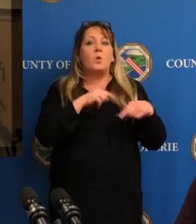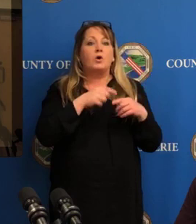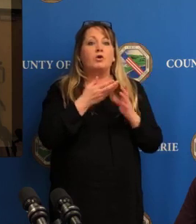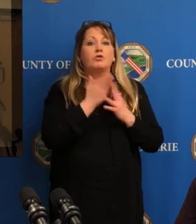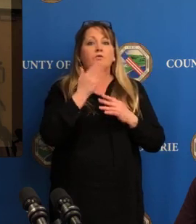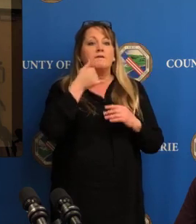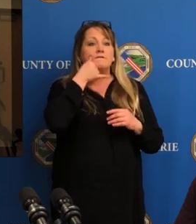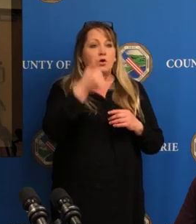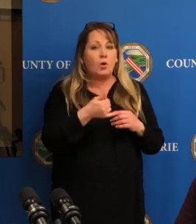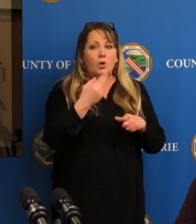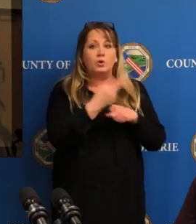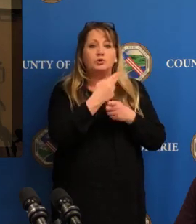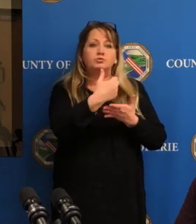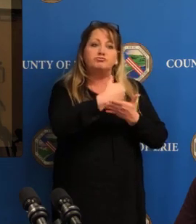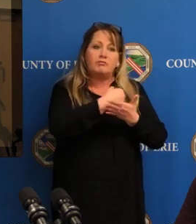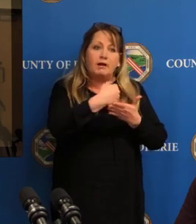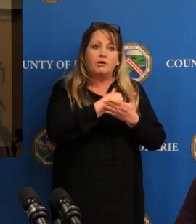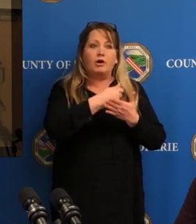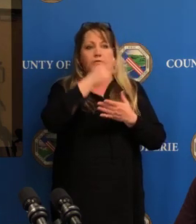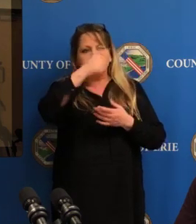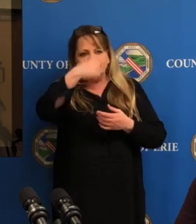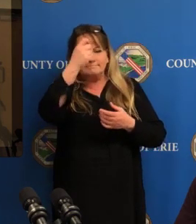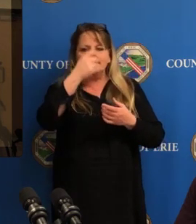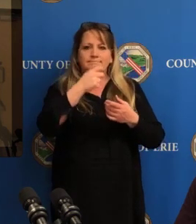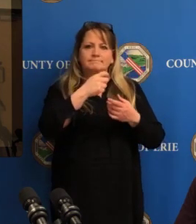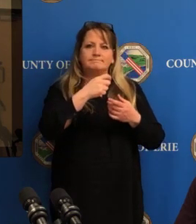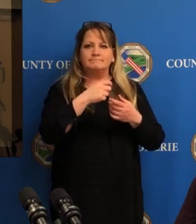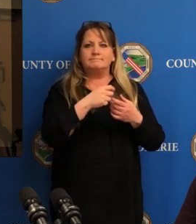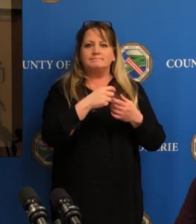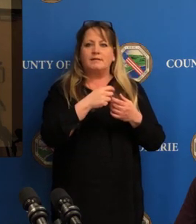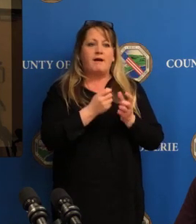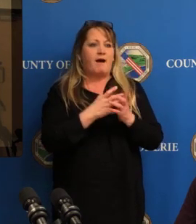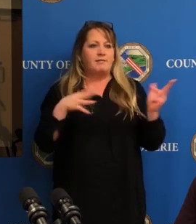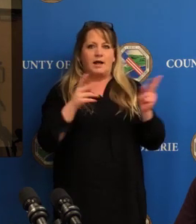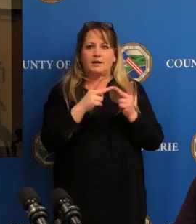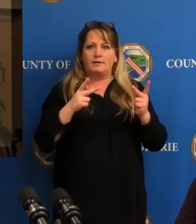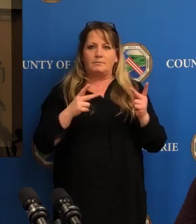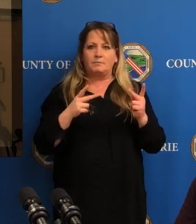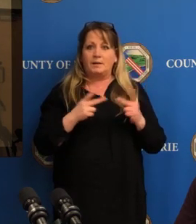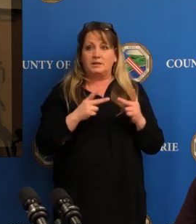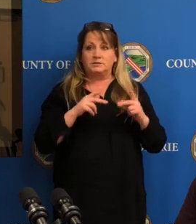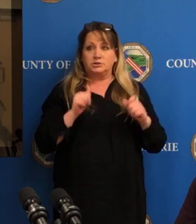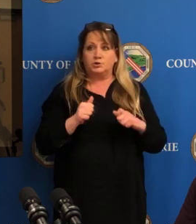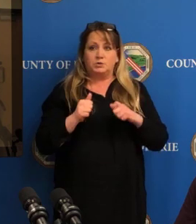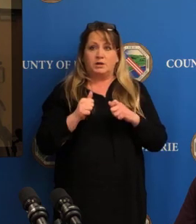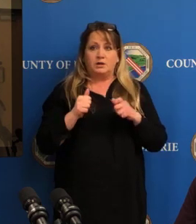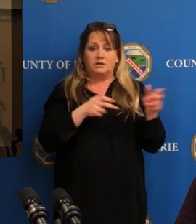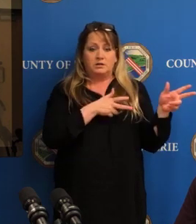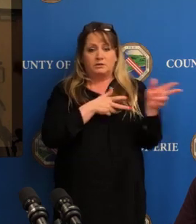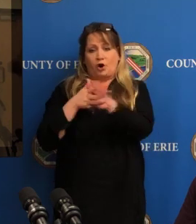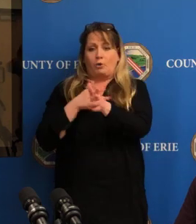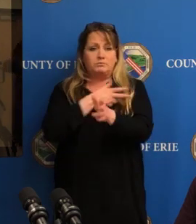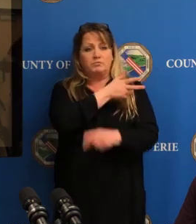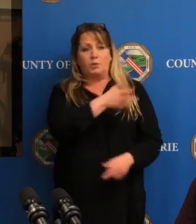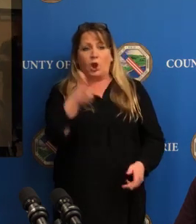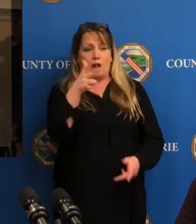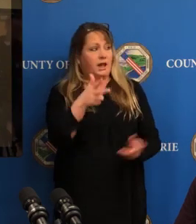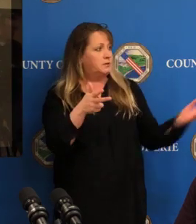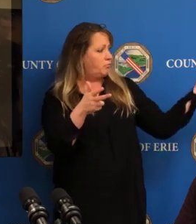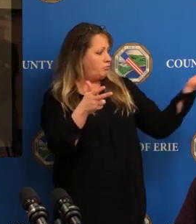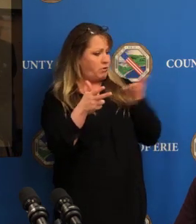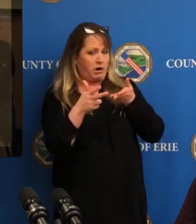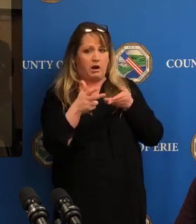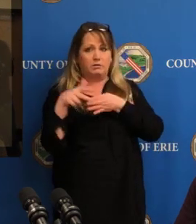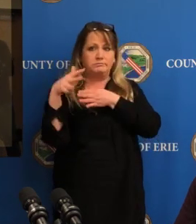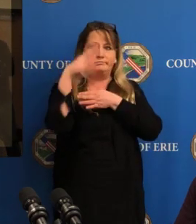phone, charge via credit card. There are a lot of places that are doing pickup at the curbside. Some are